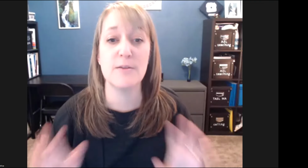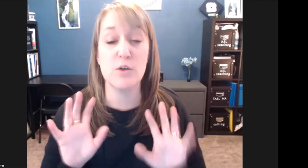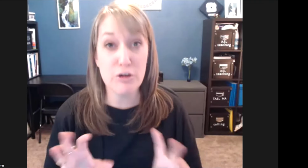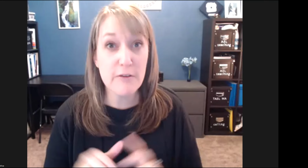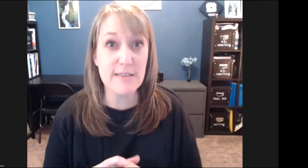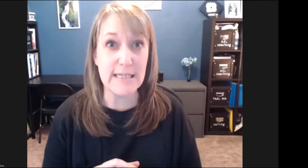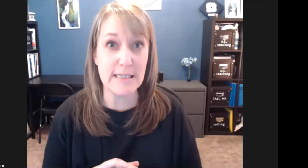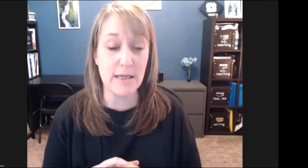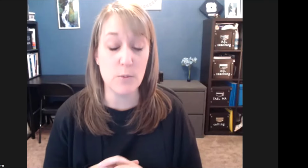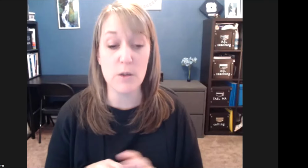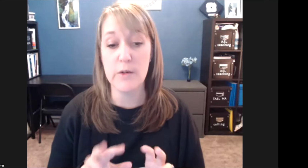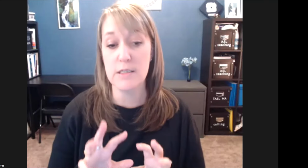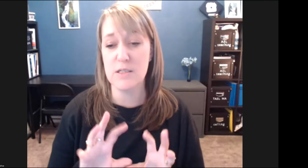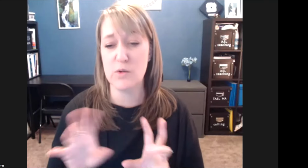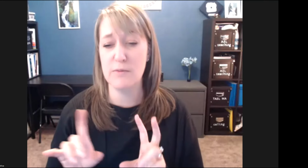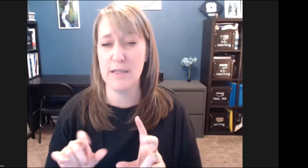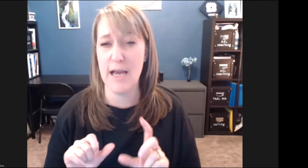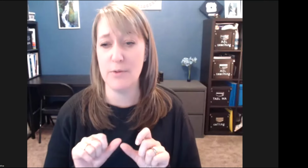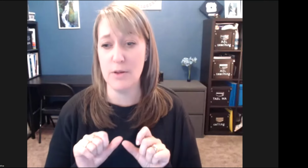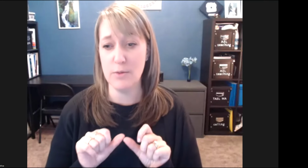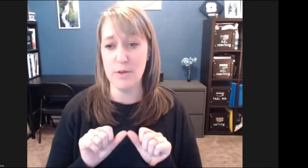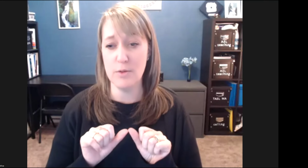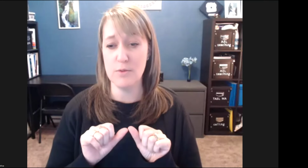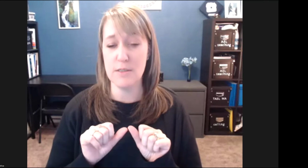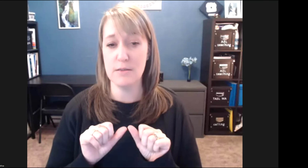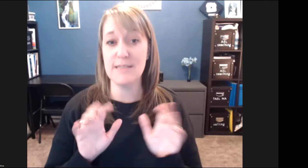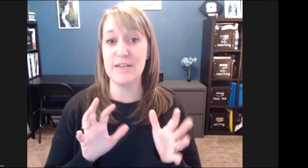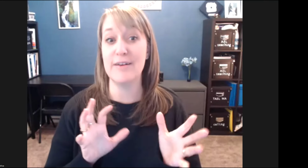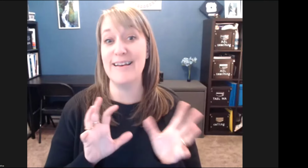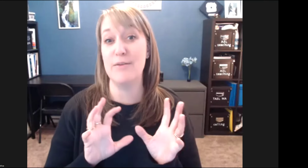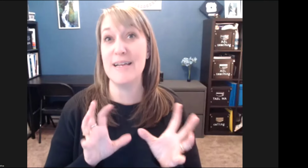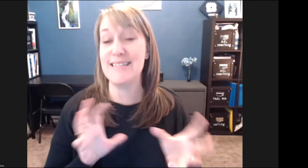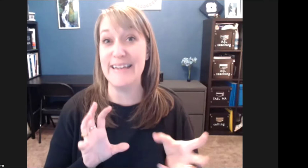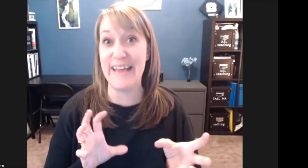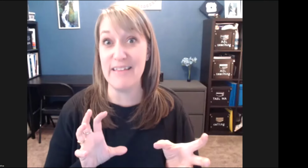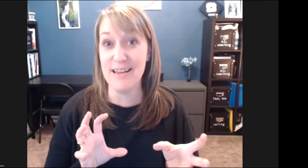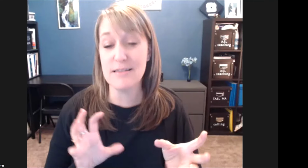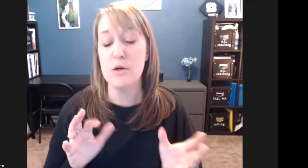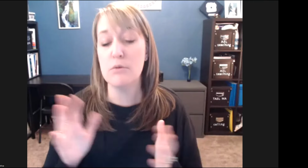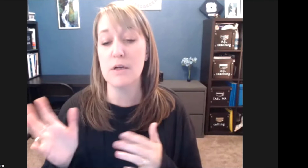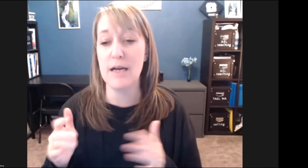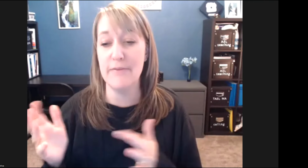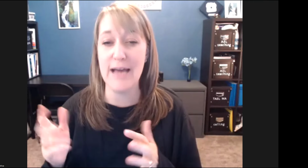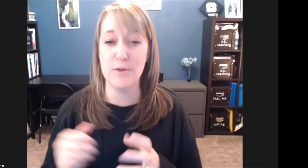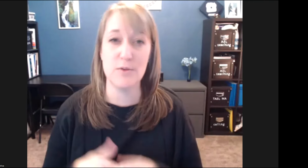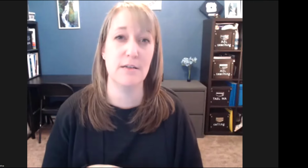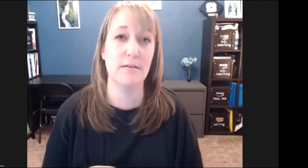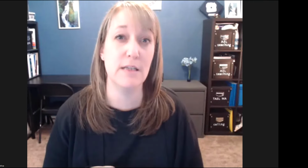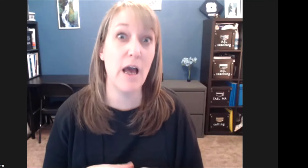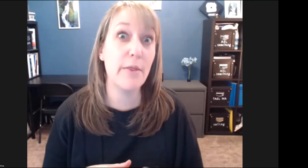I'll show you those signs, and then we're going to sort of look at how you use, since they're ways to negate things, we're going to kind of add those to the